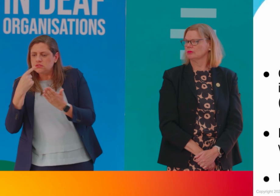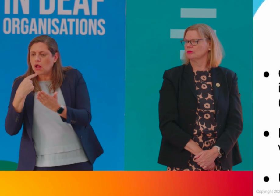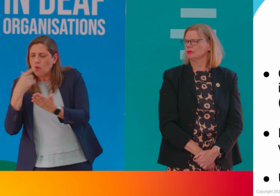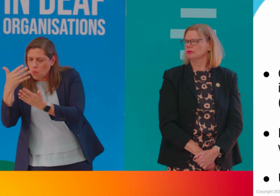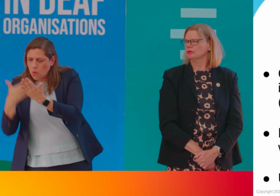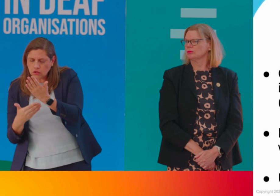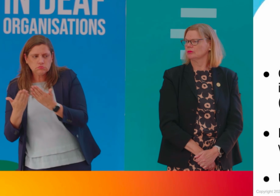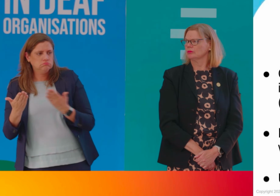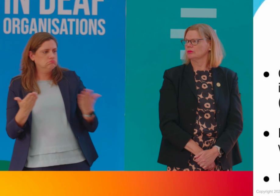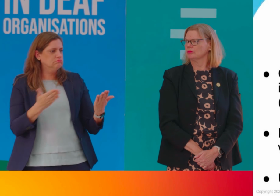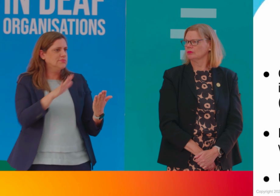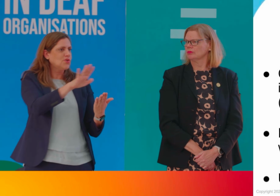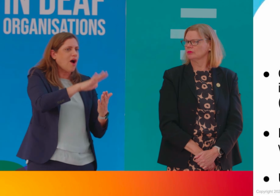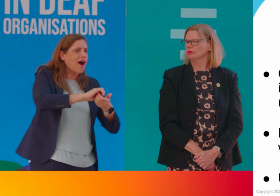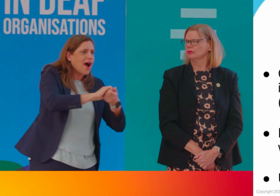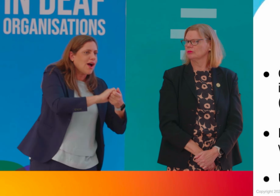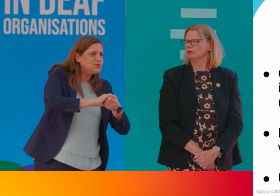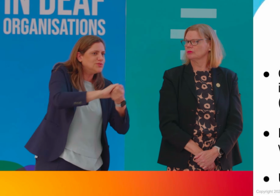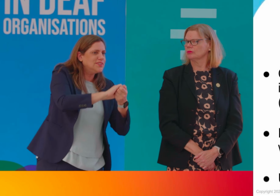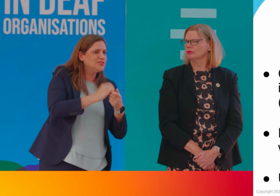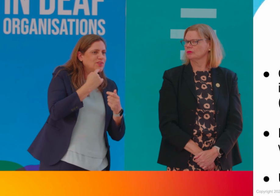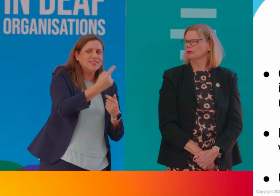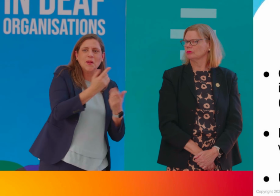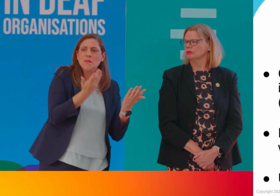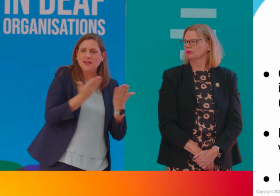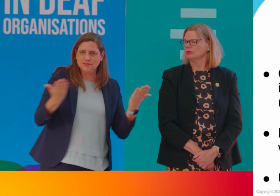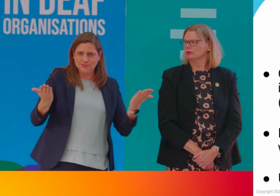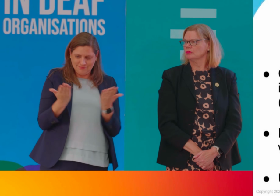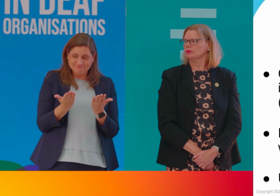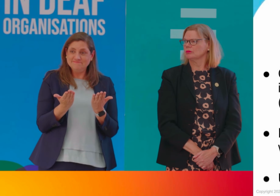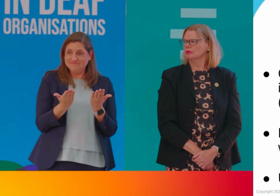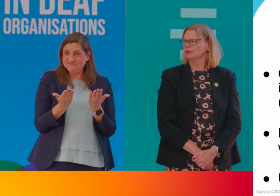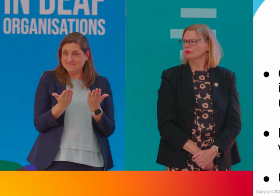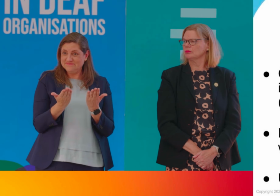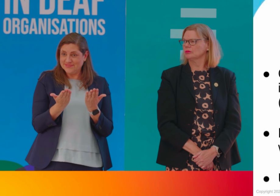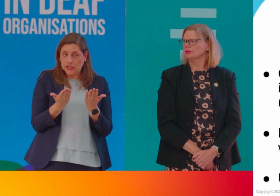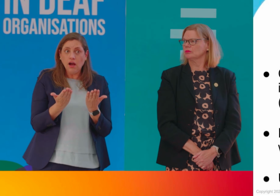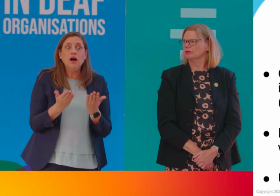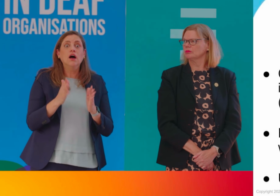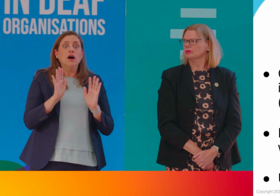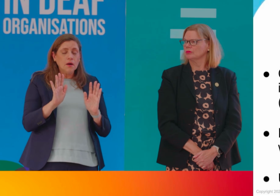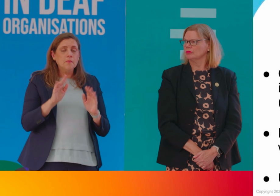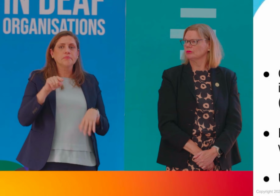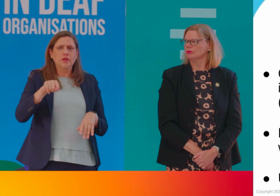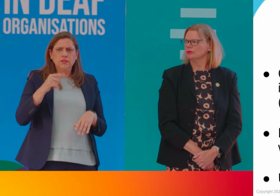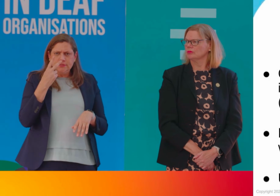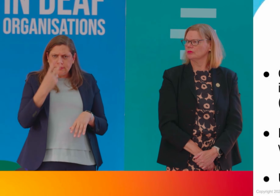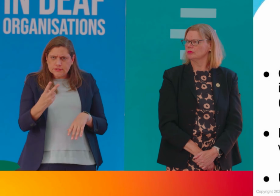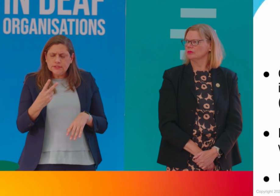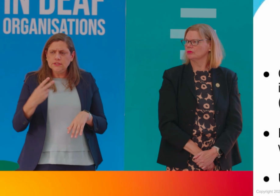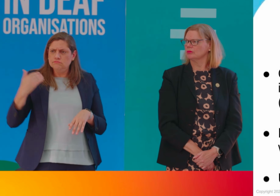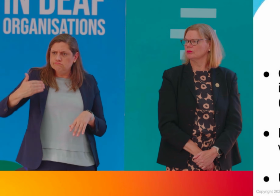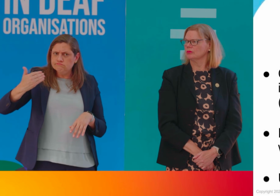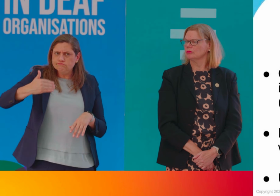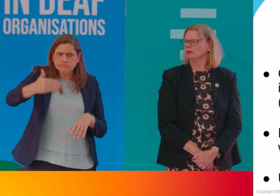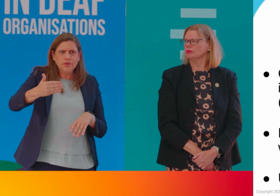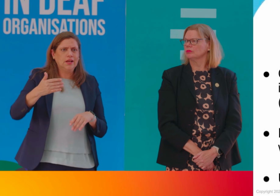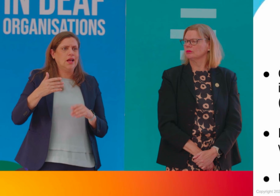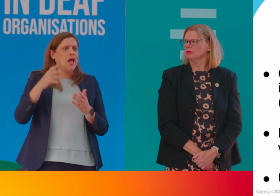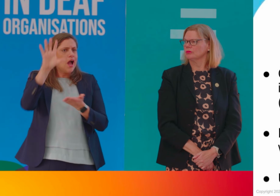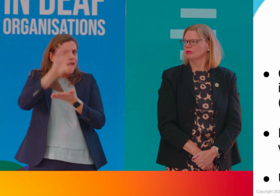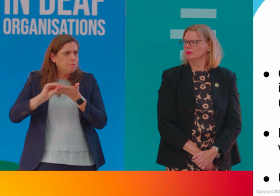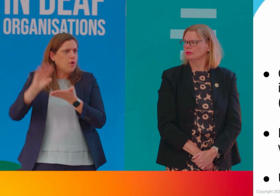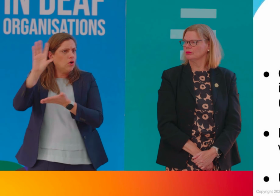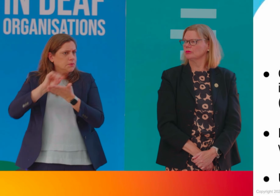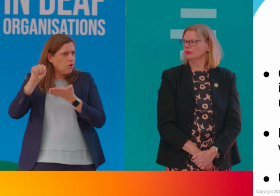The committee will review and do comparative analysis between the two reports provided.